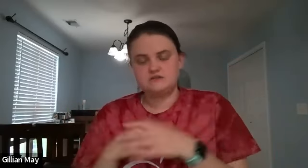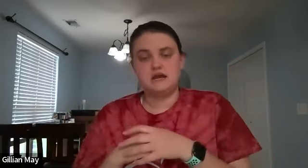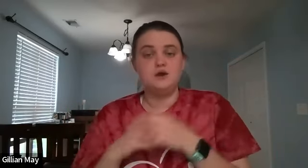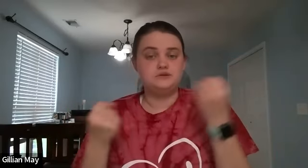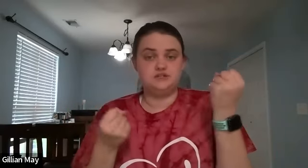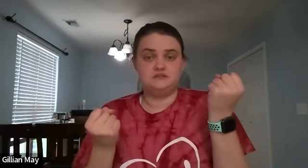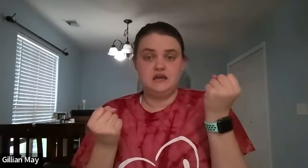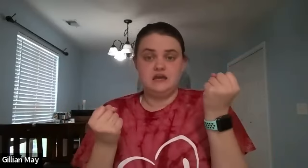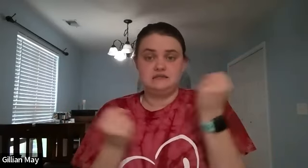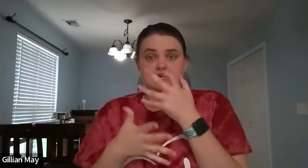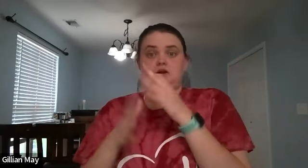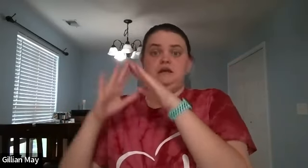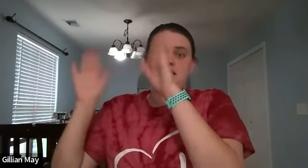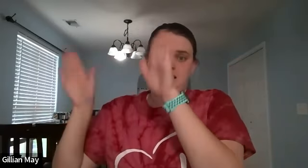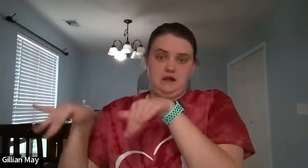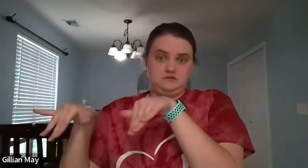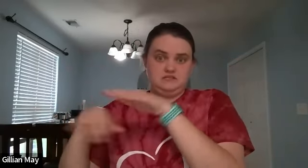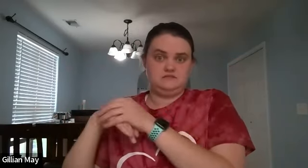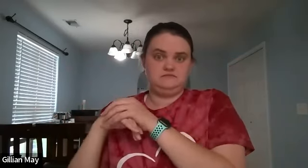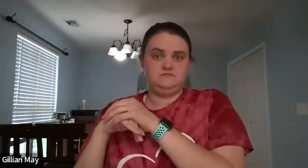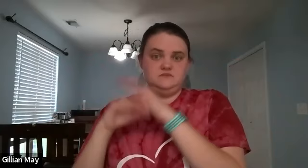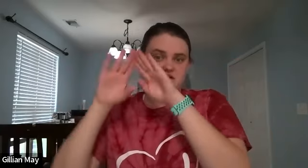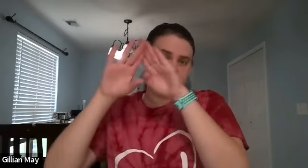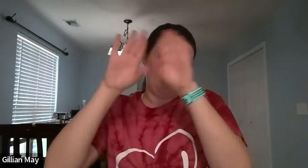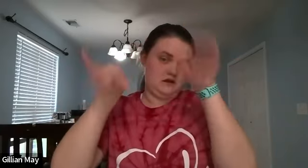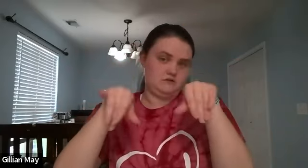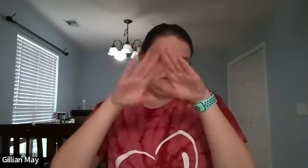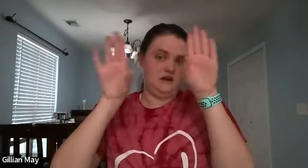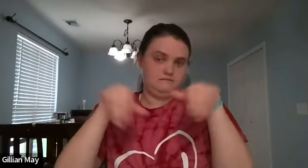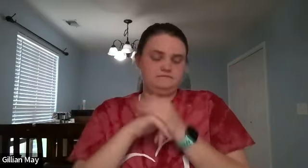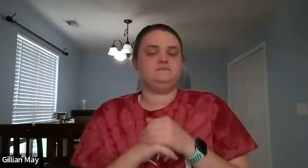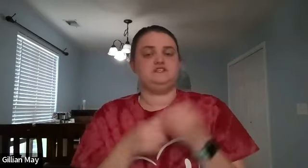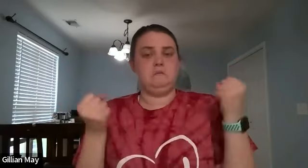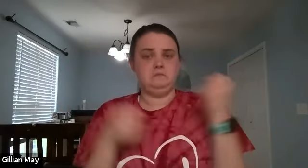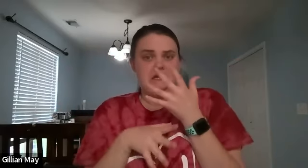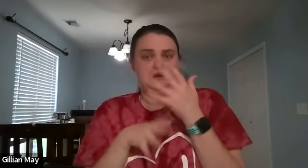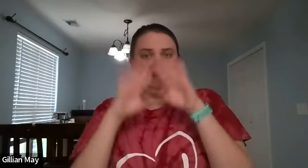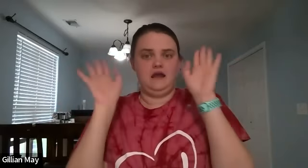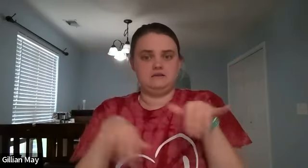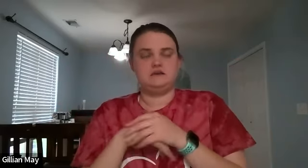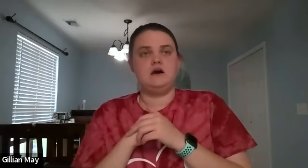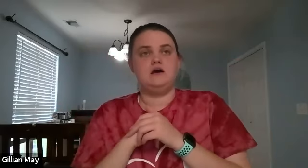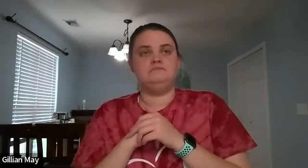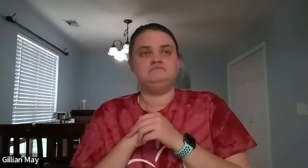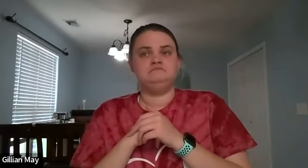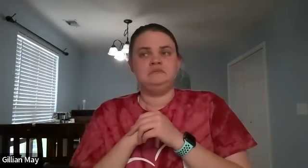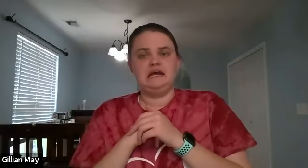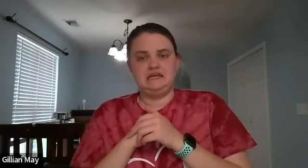I always use scary house. Sign for house. Yeah. So scared house.